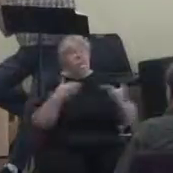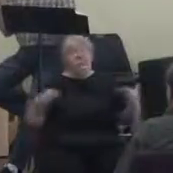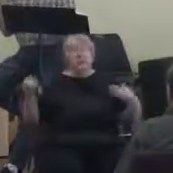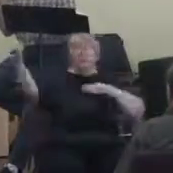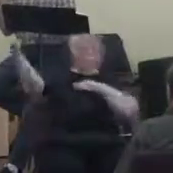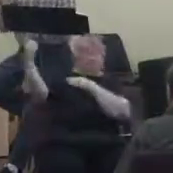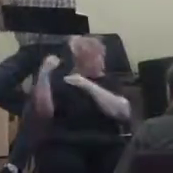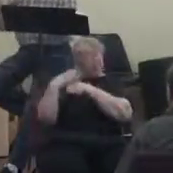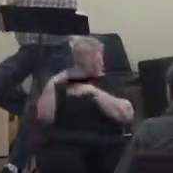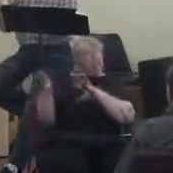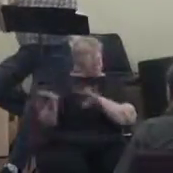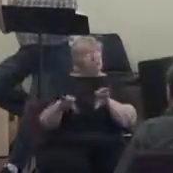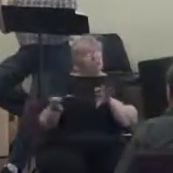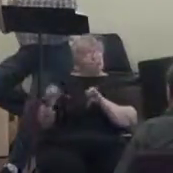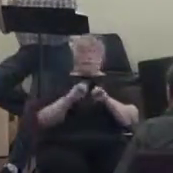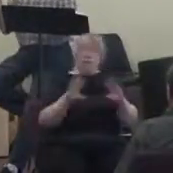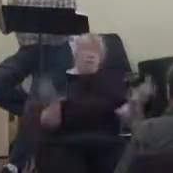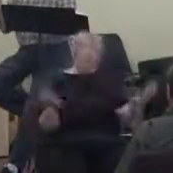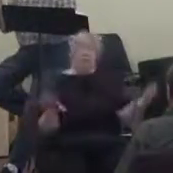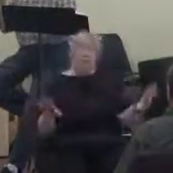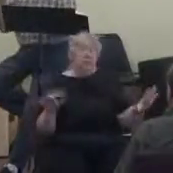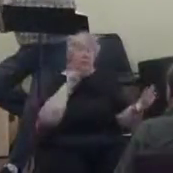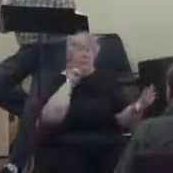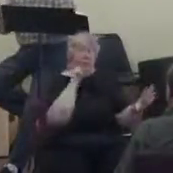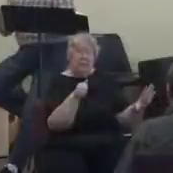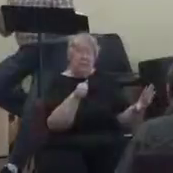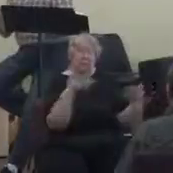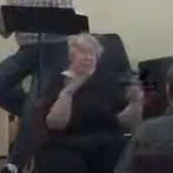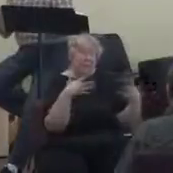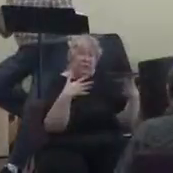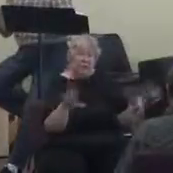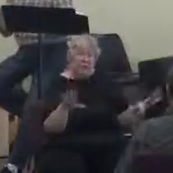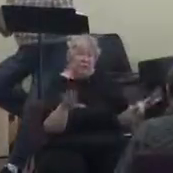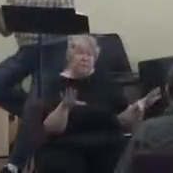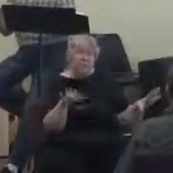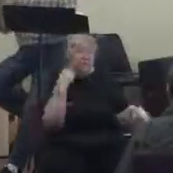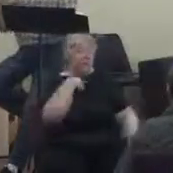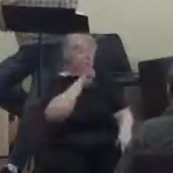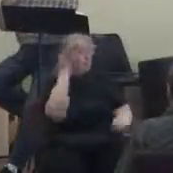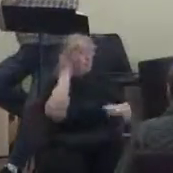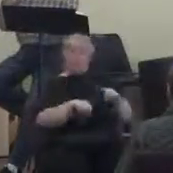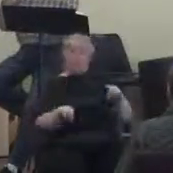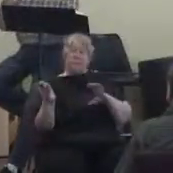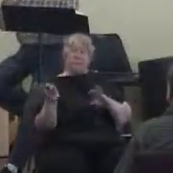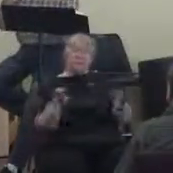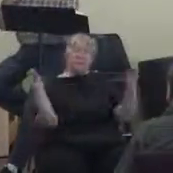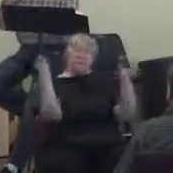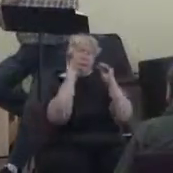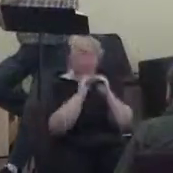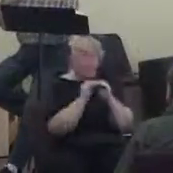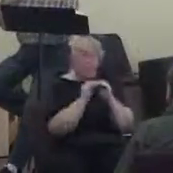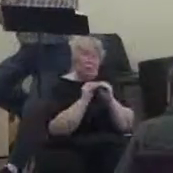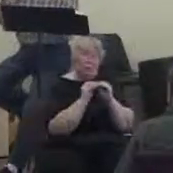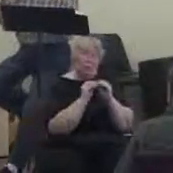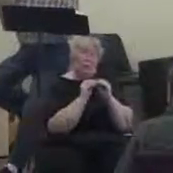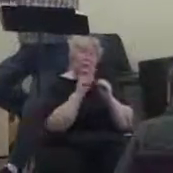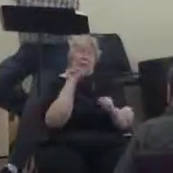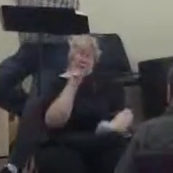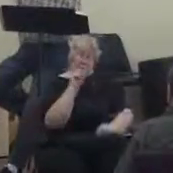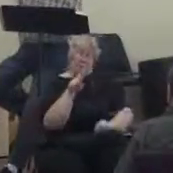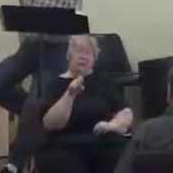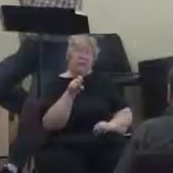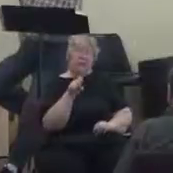do. There's nothing left undone. You and I can't do anything else to do what needed to be